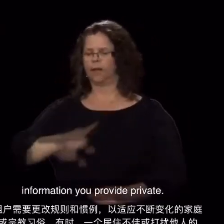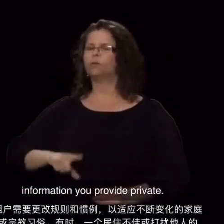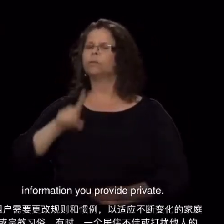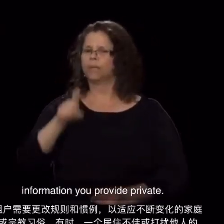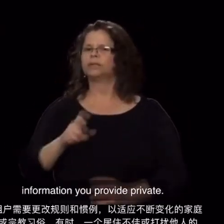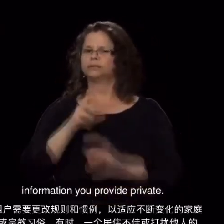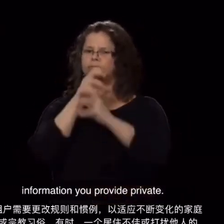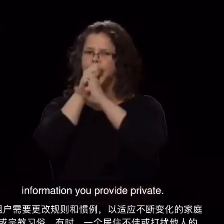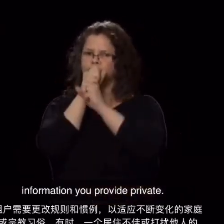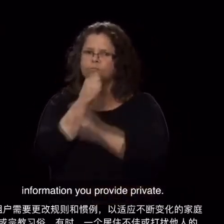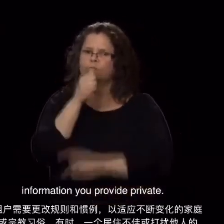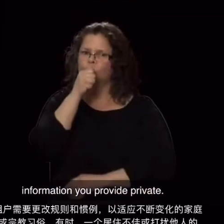private.